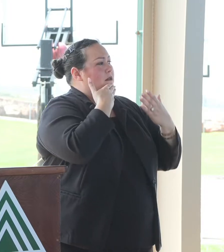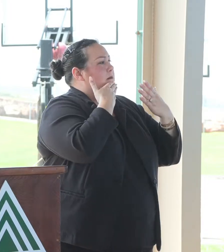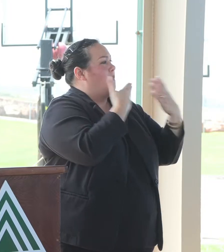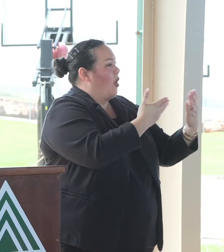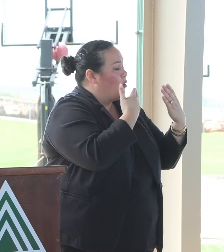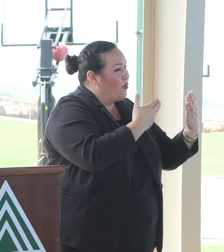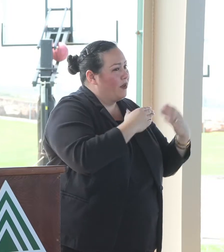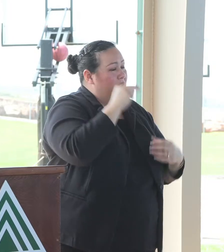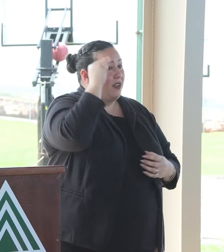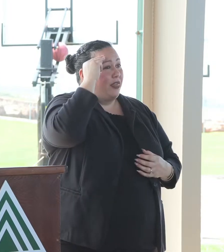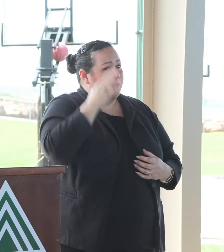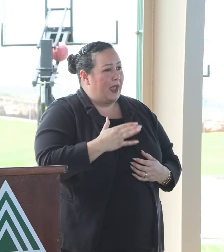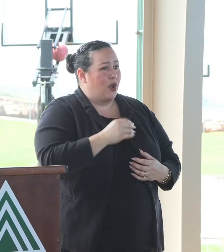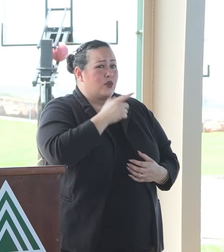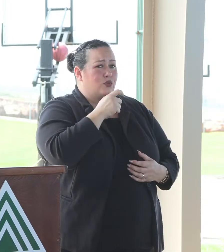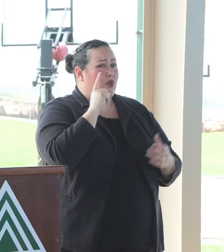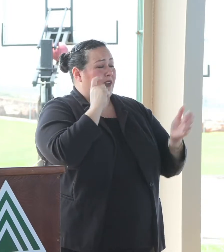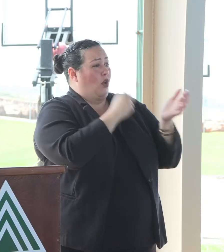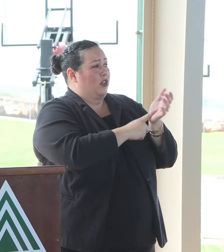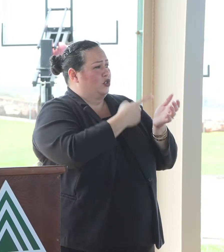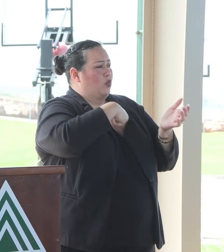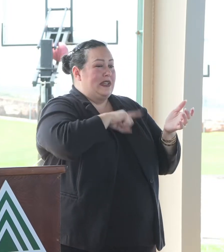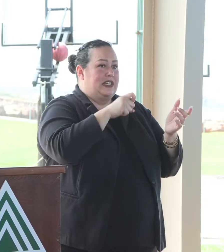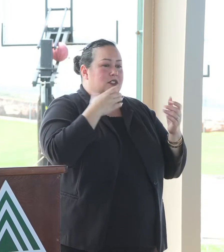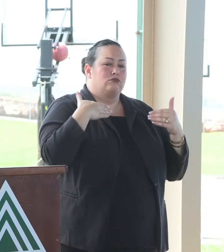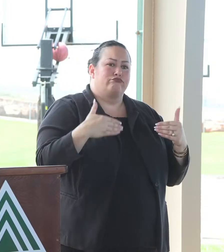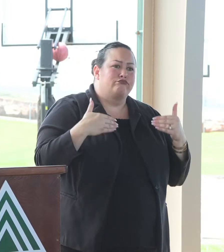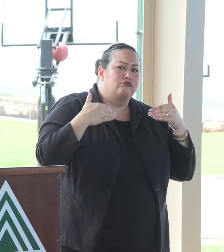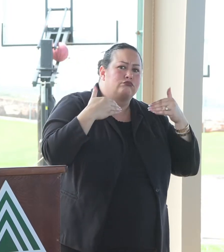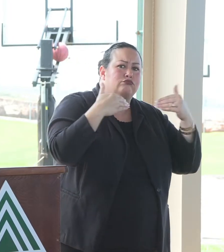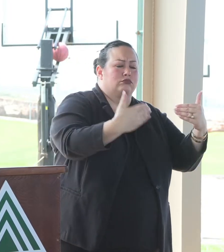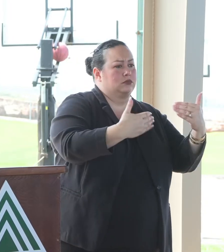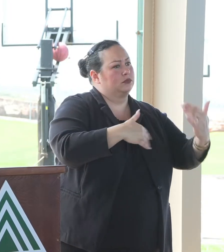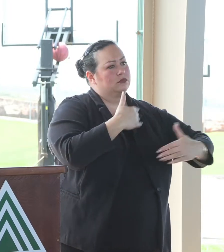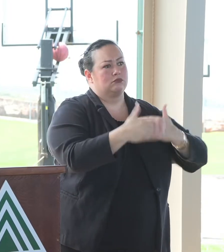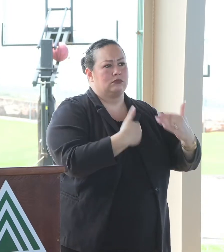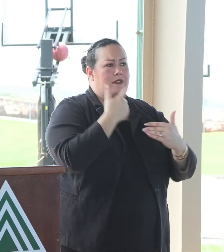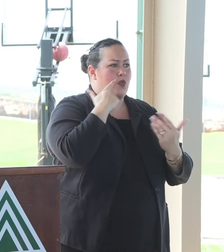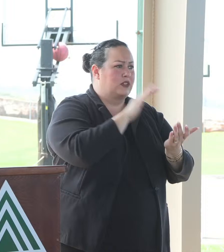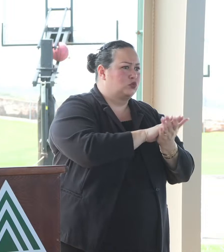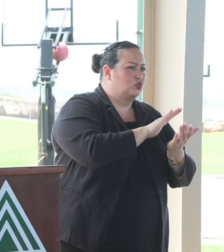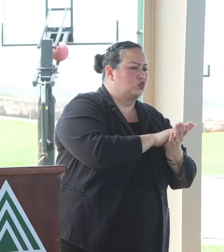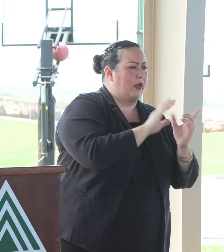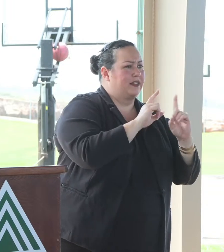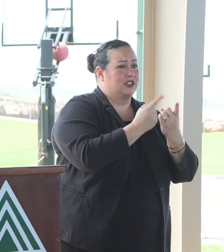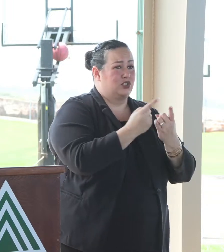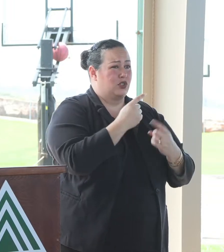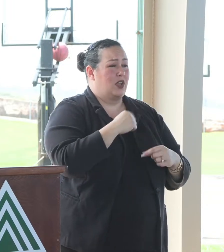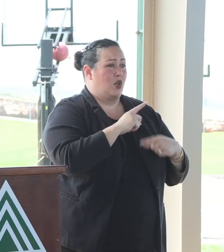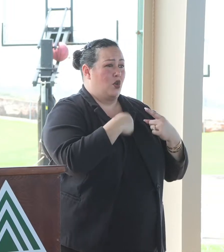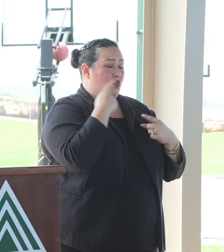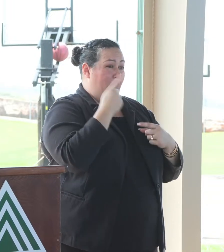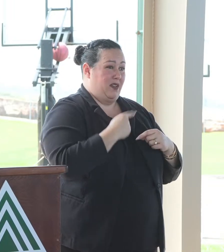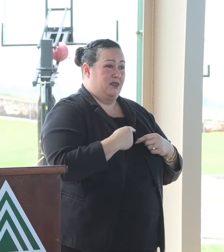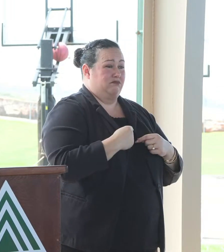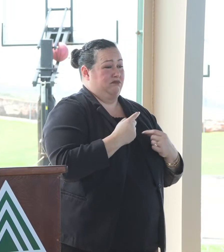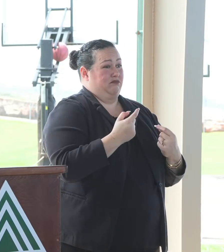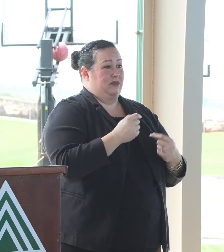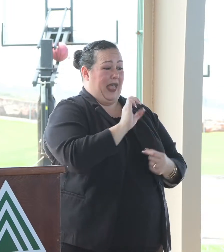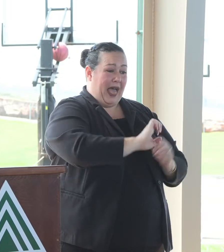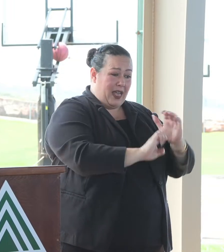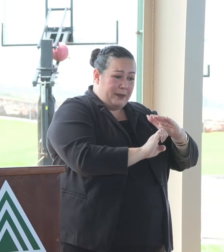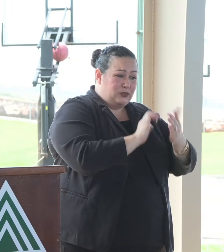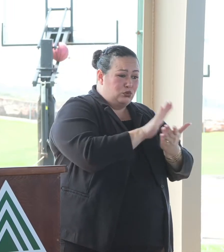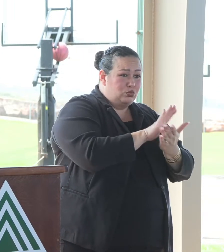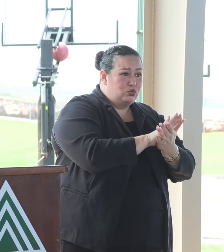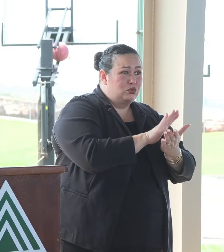who acknowledged that we had to move forward quickly with the school in the district, because when King Kamehameha III Elementary went down, that's where